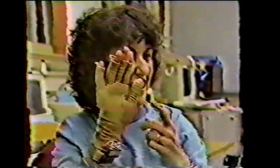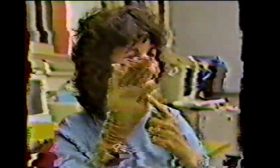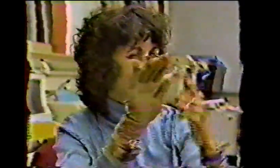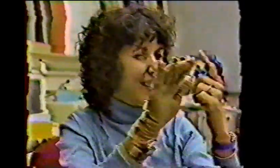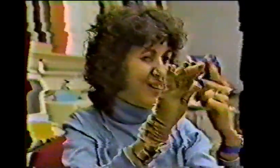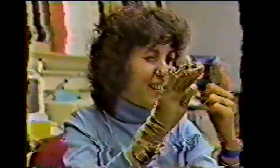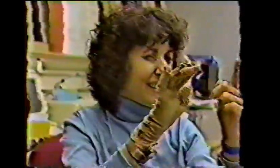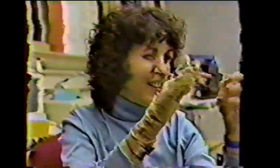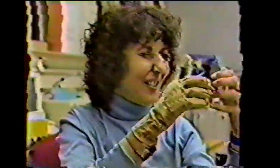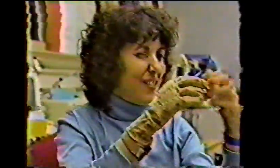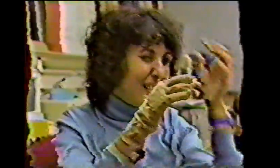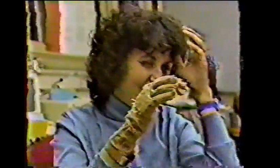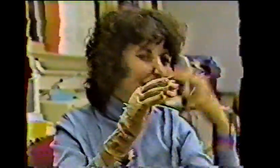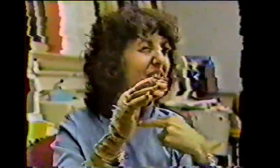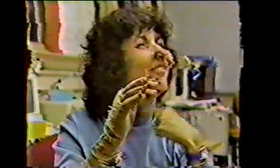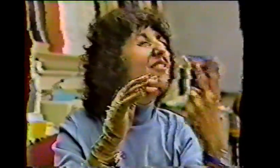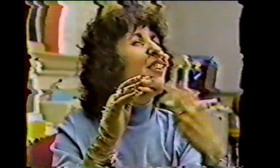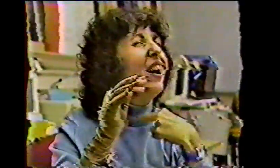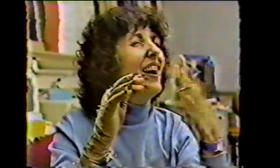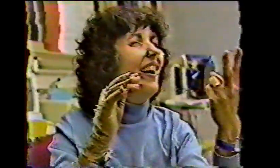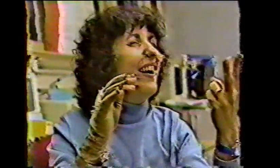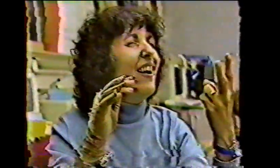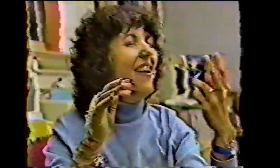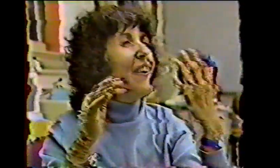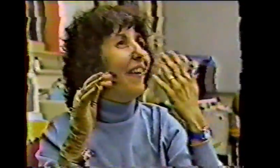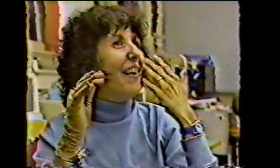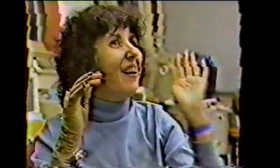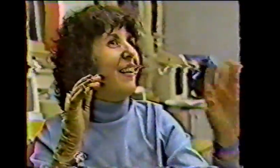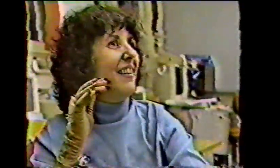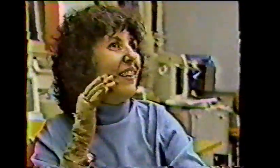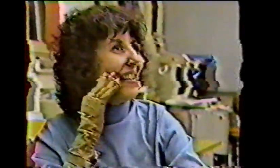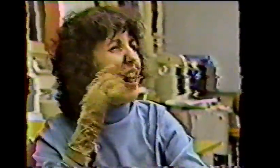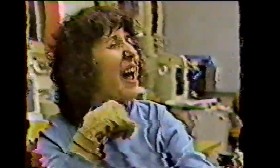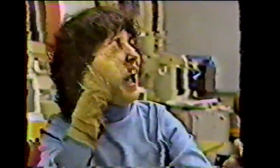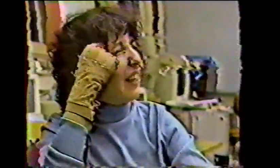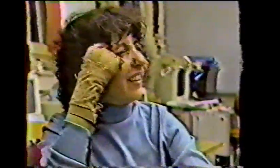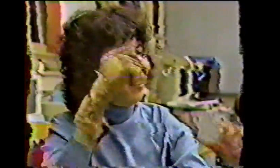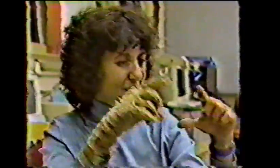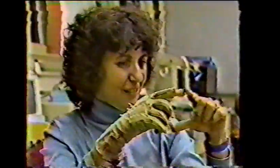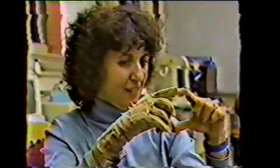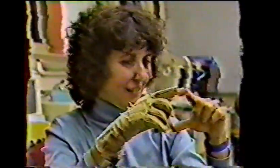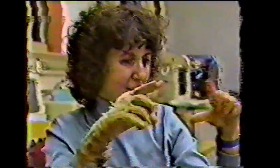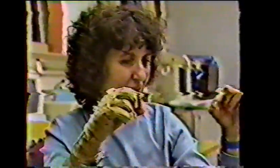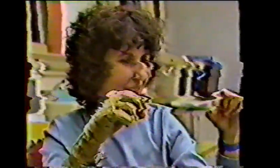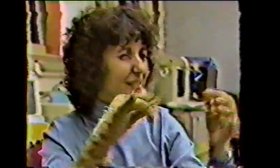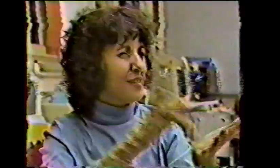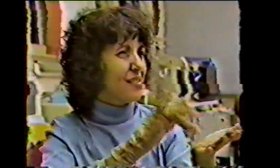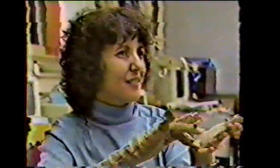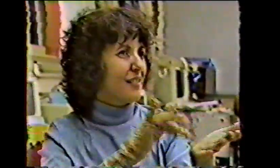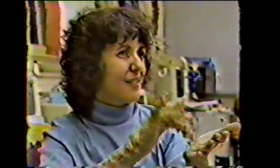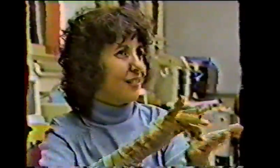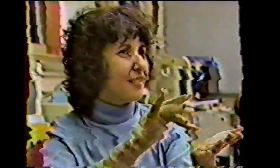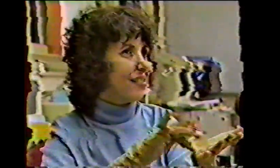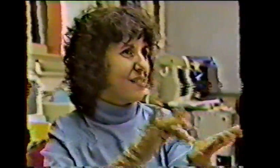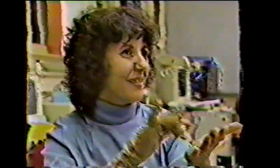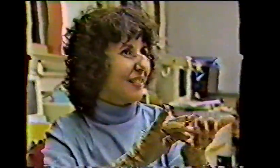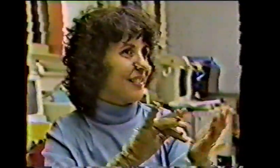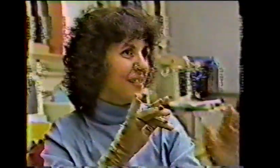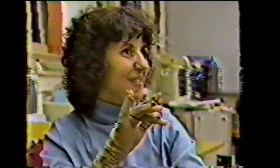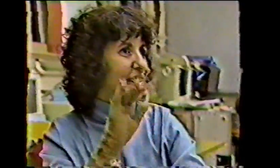when I fingerspell, and then the computer voices for me, I wasn't aware of it. I thought, you know, it came out on a printer or on the braille